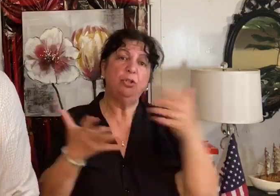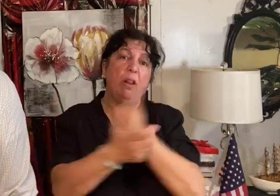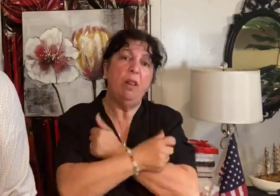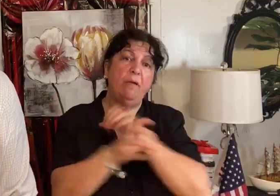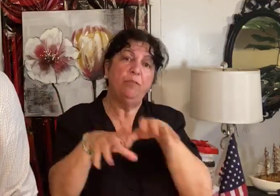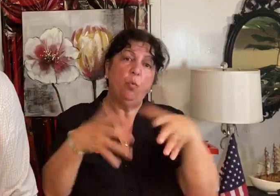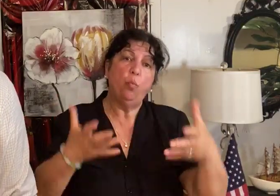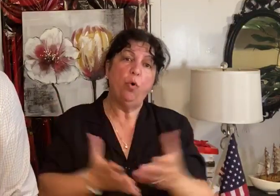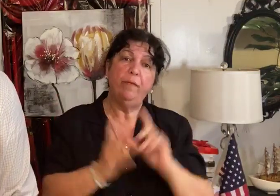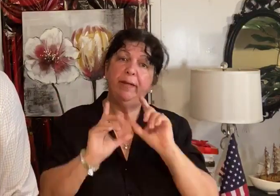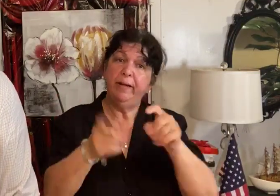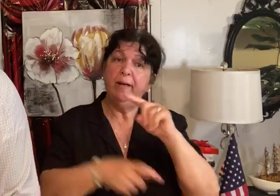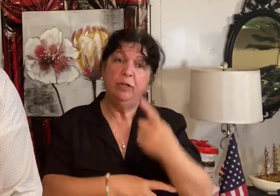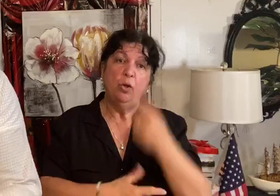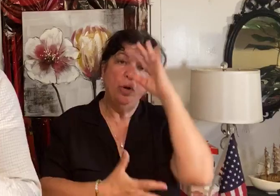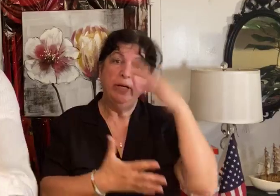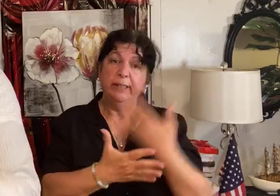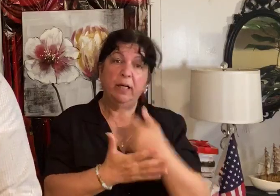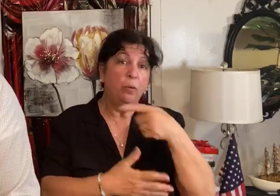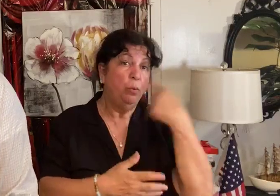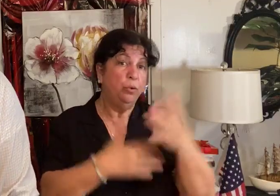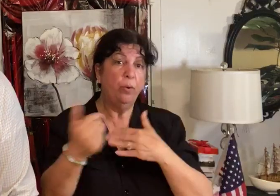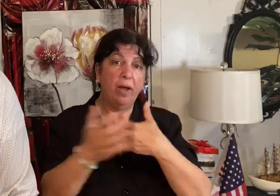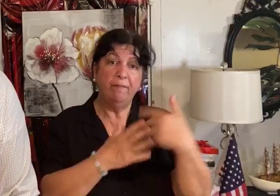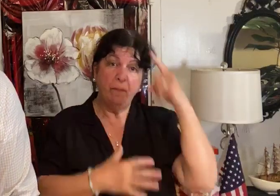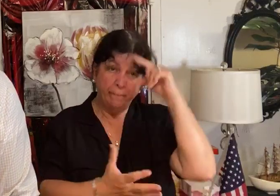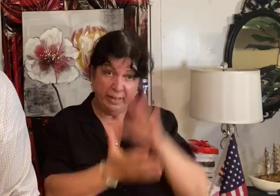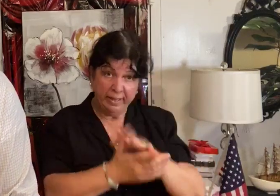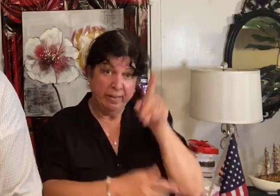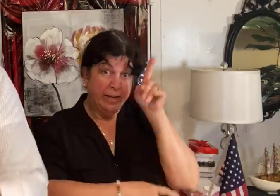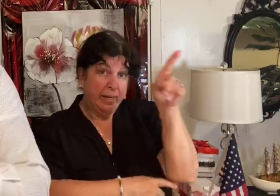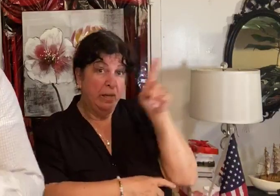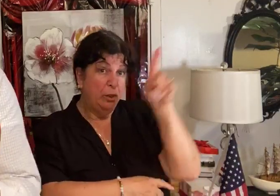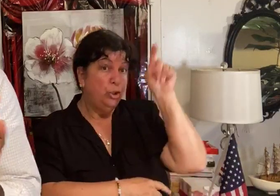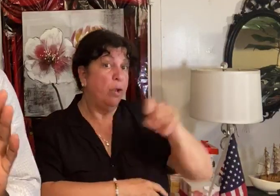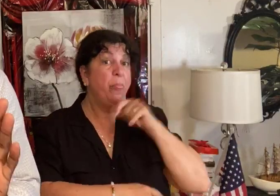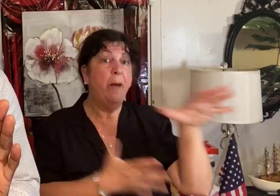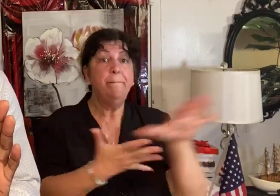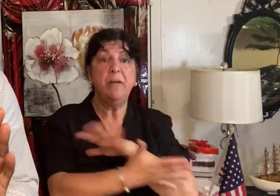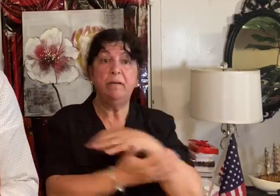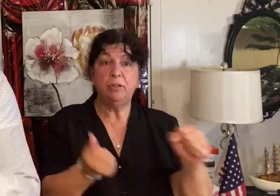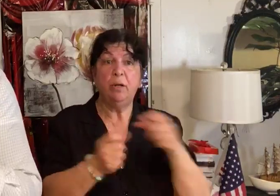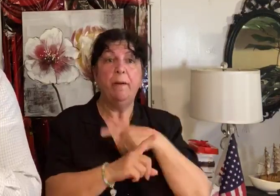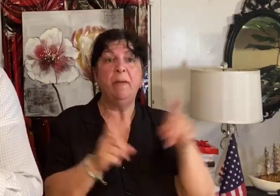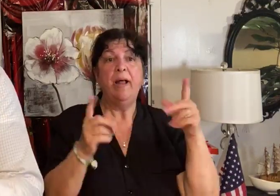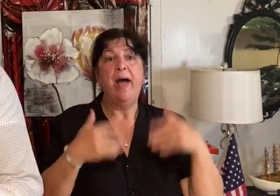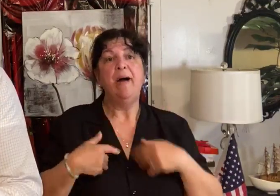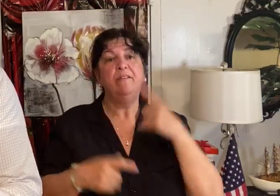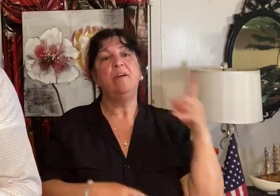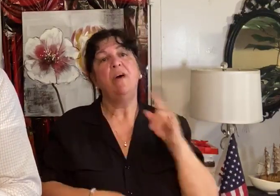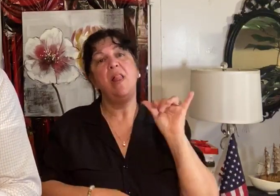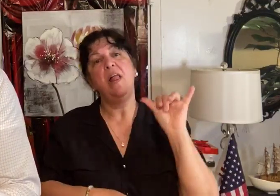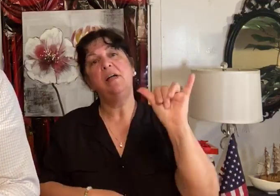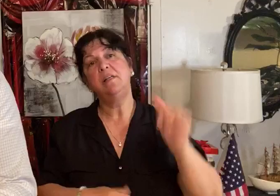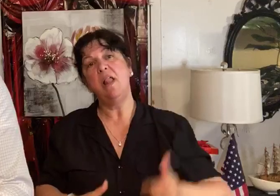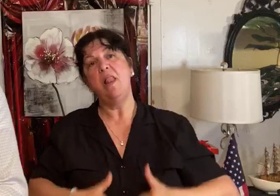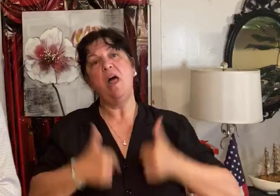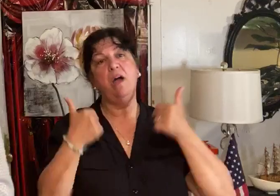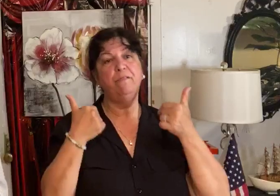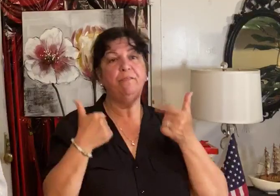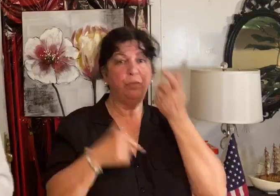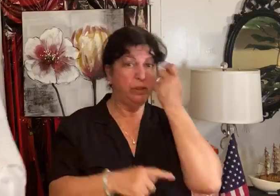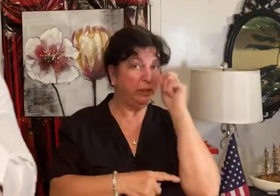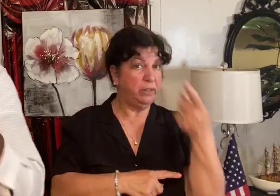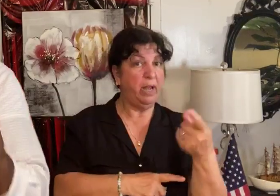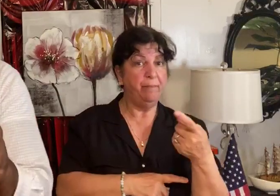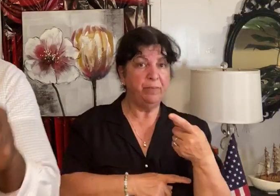he gave his only begotten Son, that whosoever believeth in him should not perish, but have everlasting life.